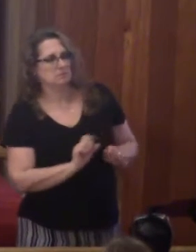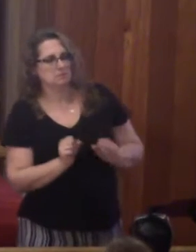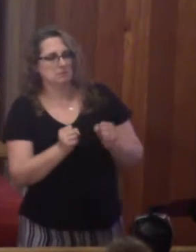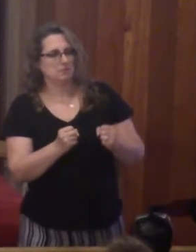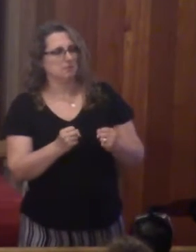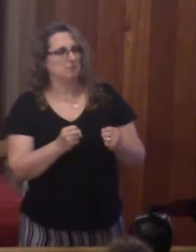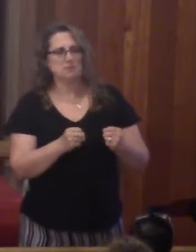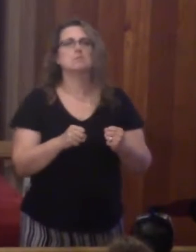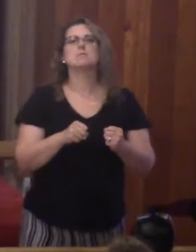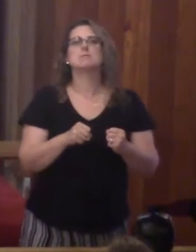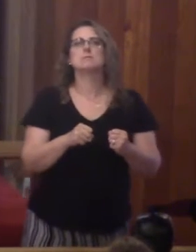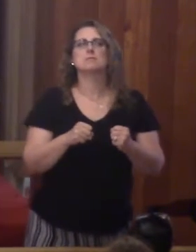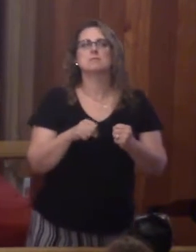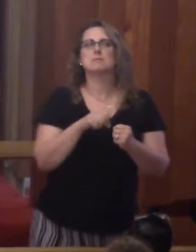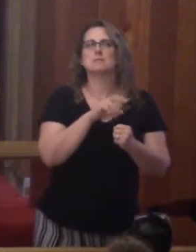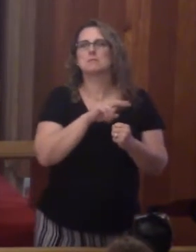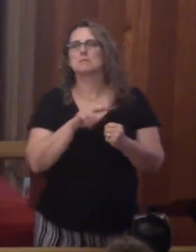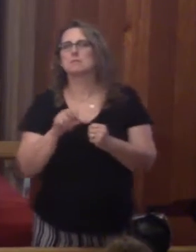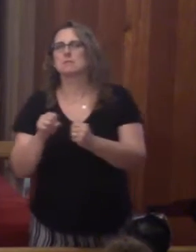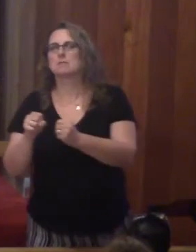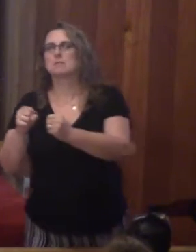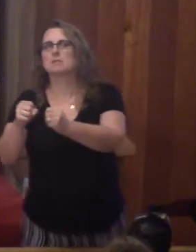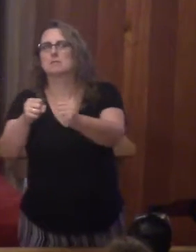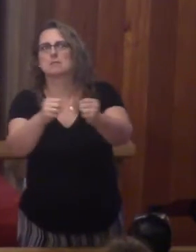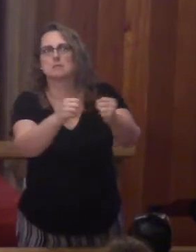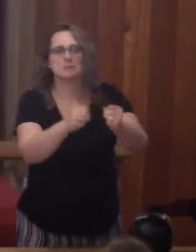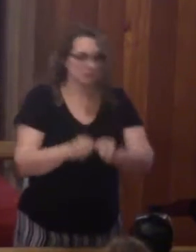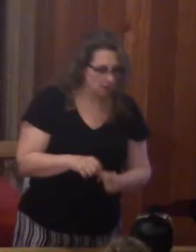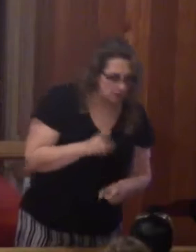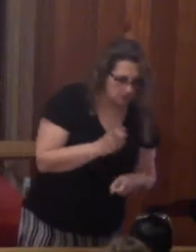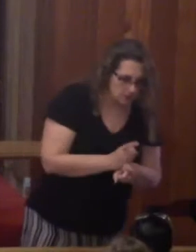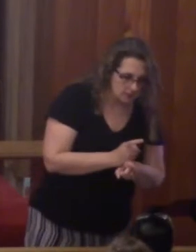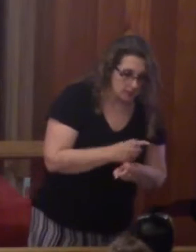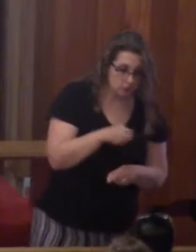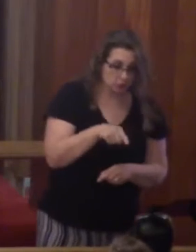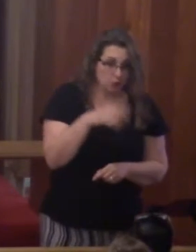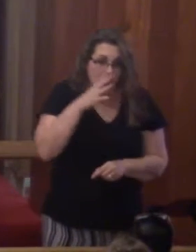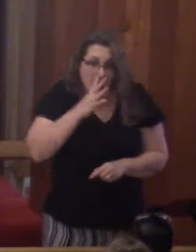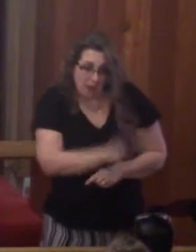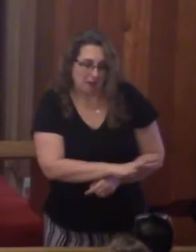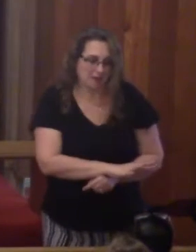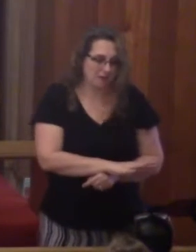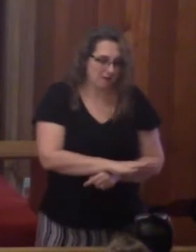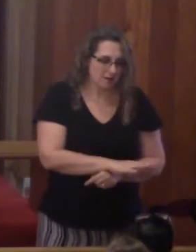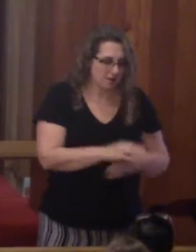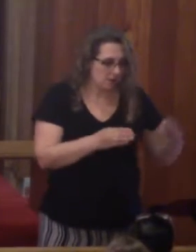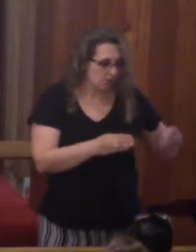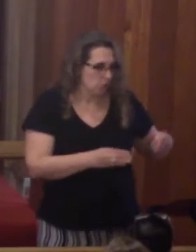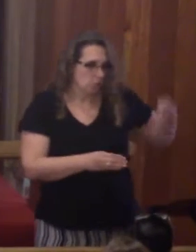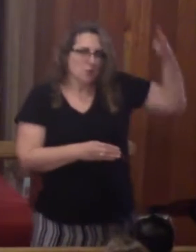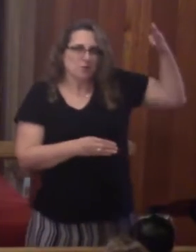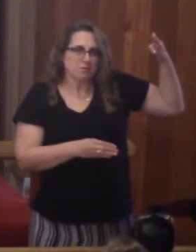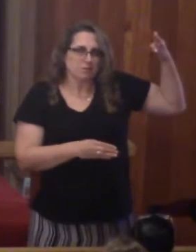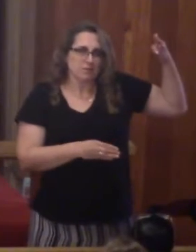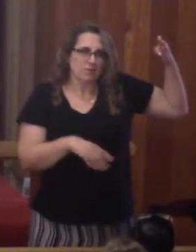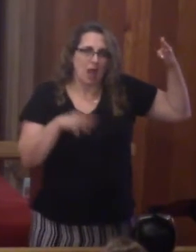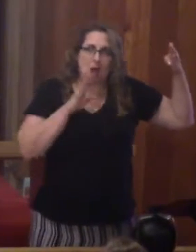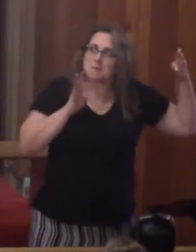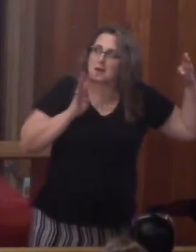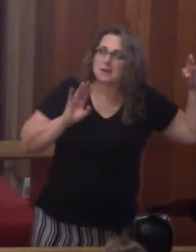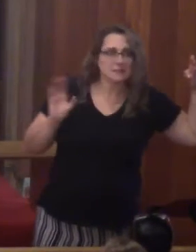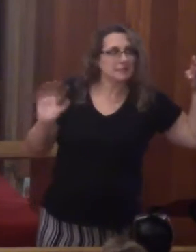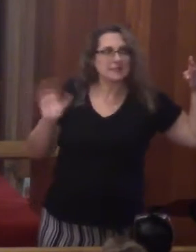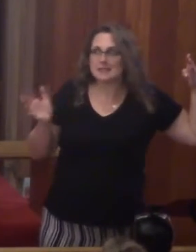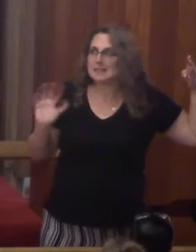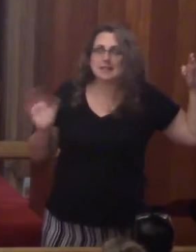in Houston? You drive on the other side of the road. You drive on the other side of the road, you roll the window up, you pretend to be having a conversation